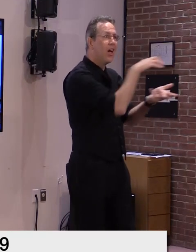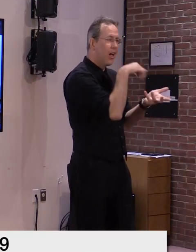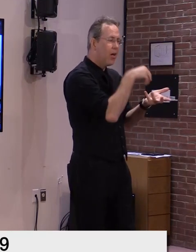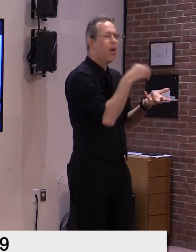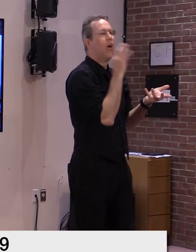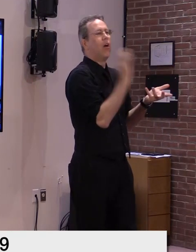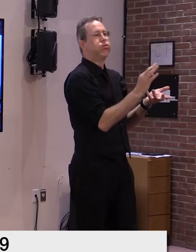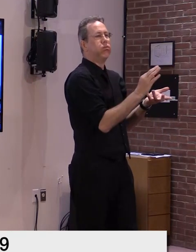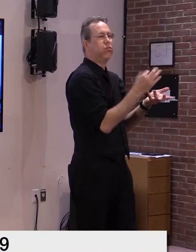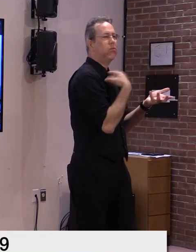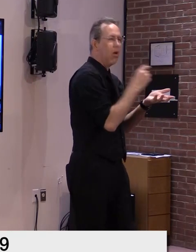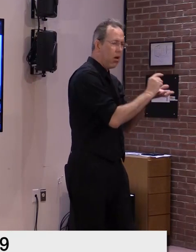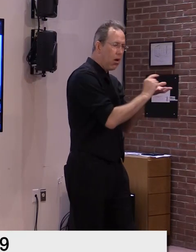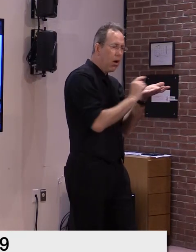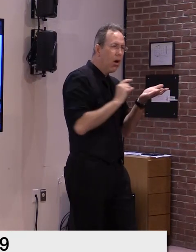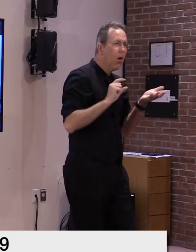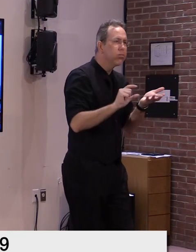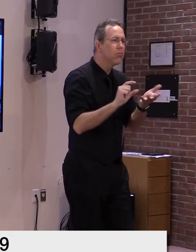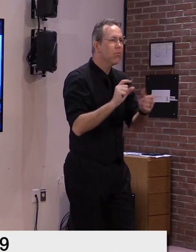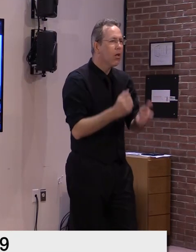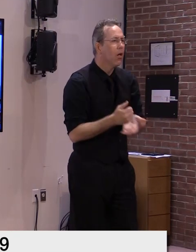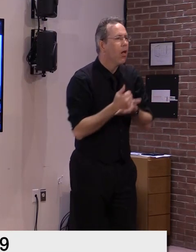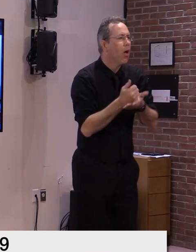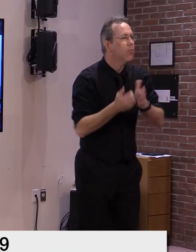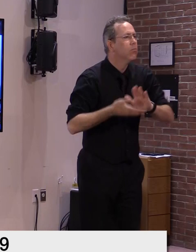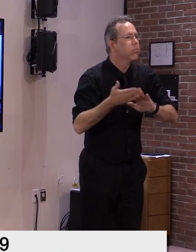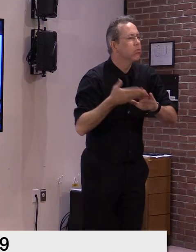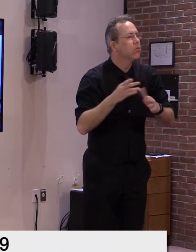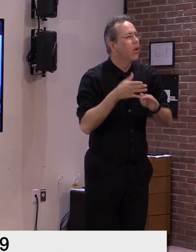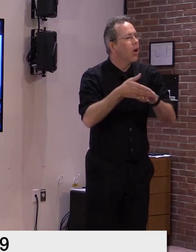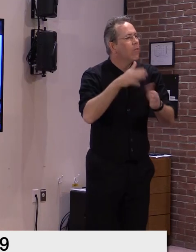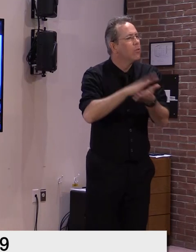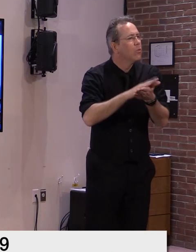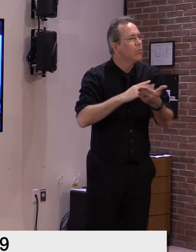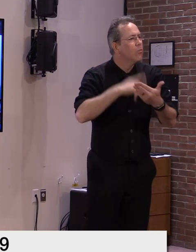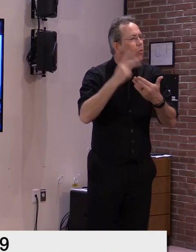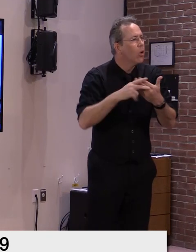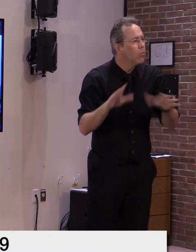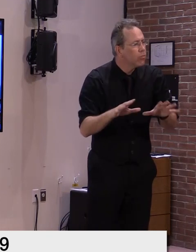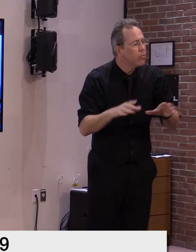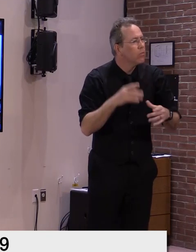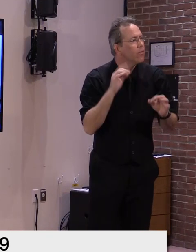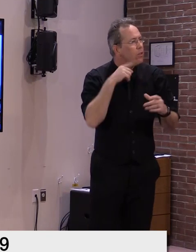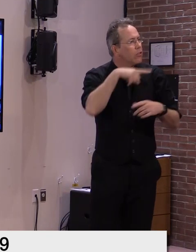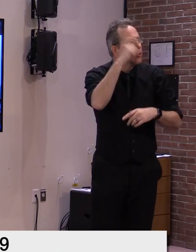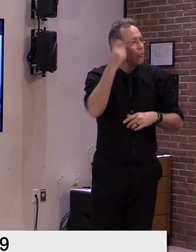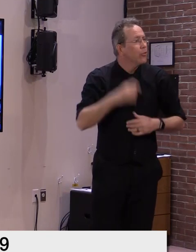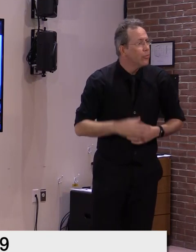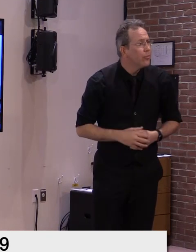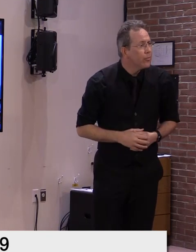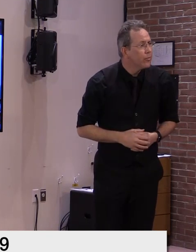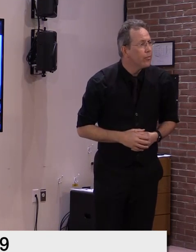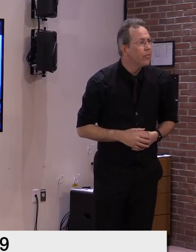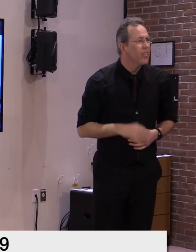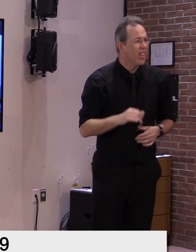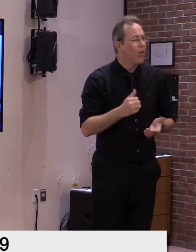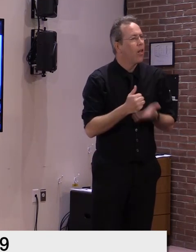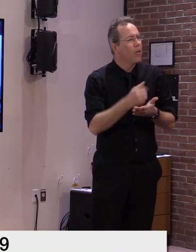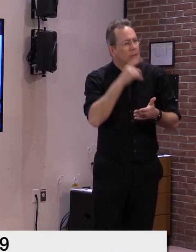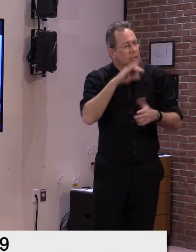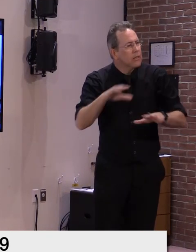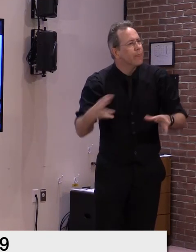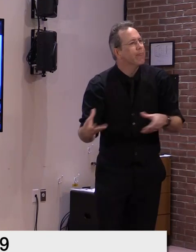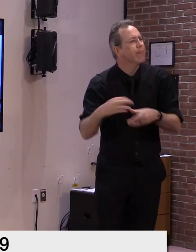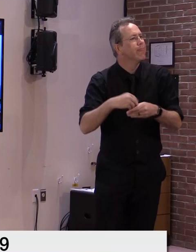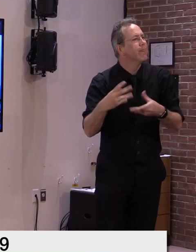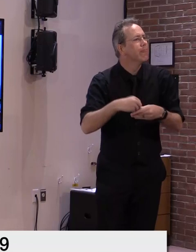funding for summer programs, after-school programs, and enrichment programs for kids in general. And by significant increase, I'm talking about